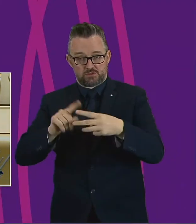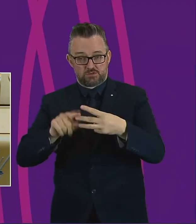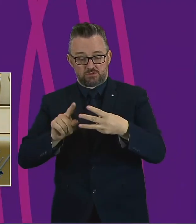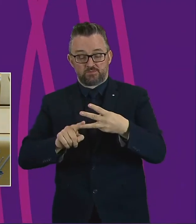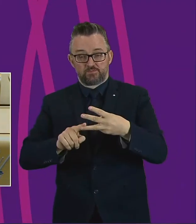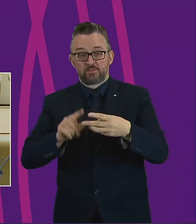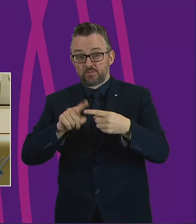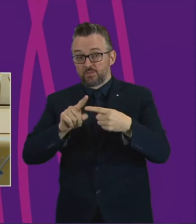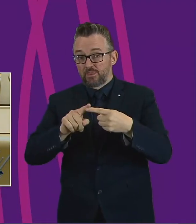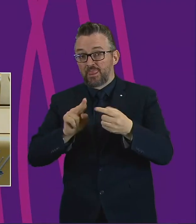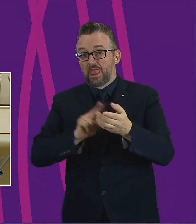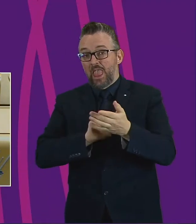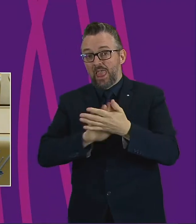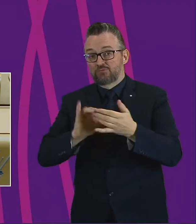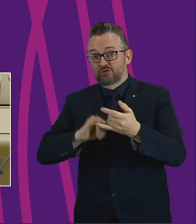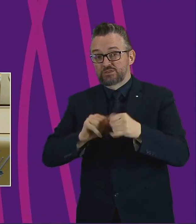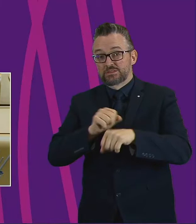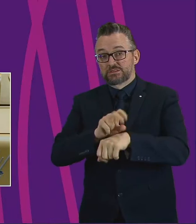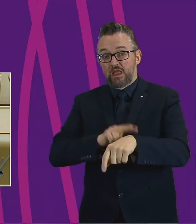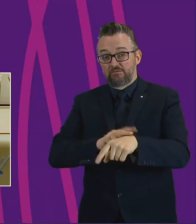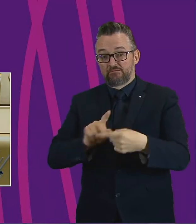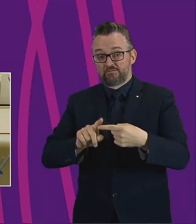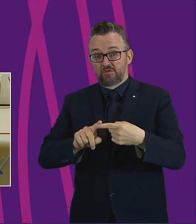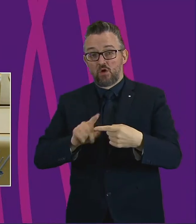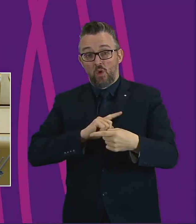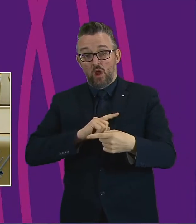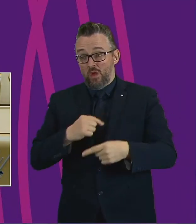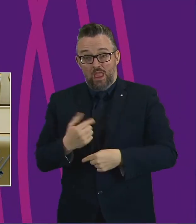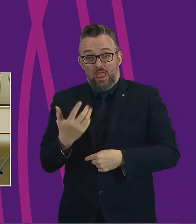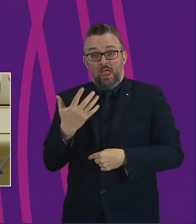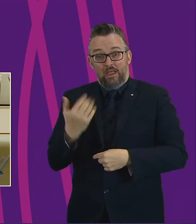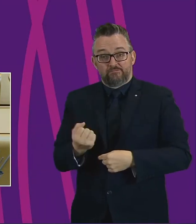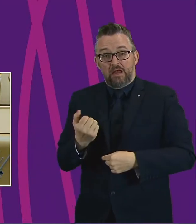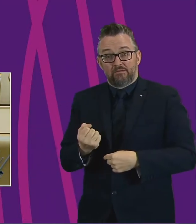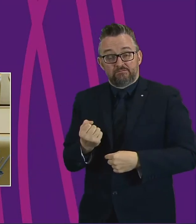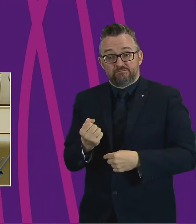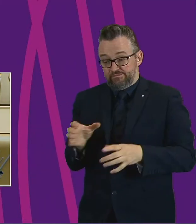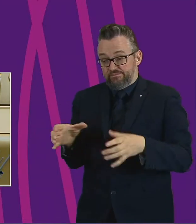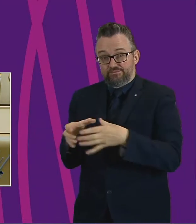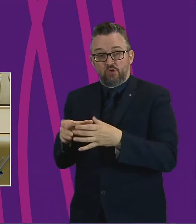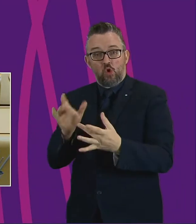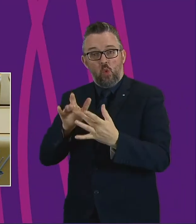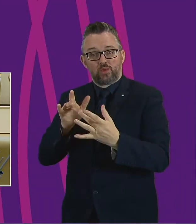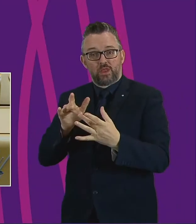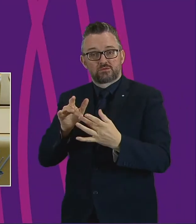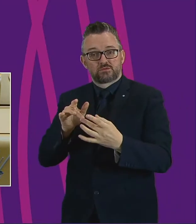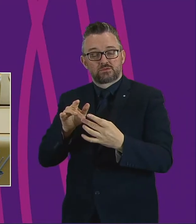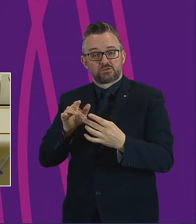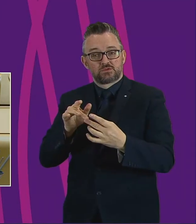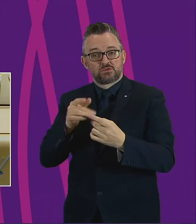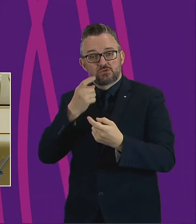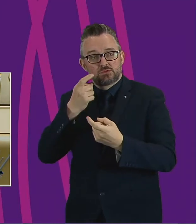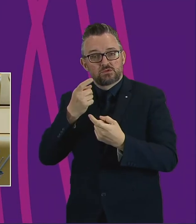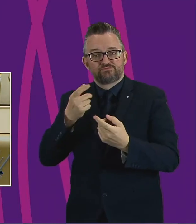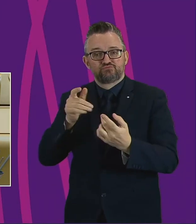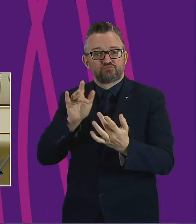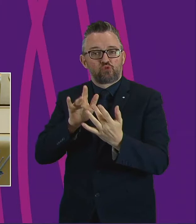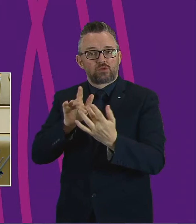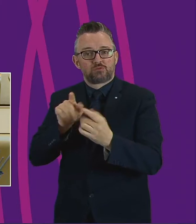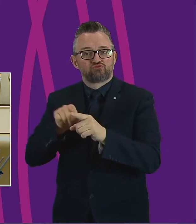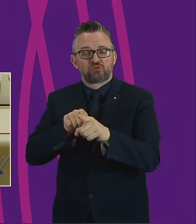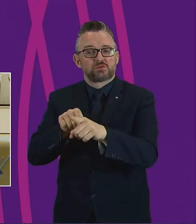staff, remembering that we're starting from having a pool of contact tracers through those local health protection teams,